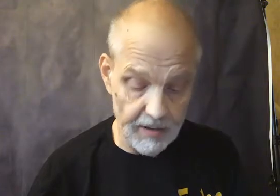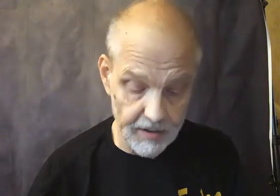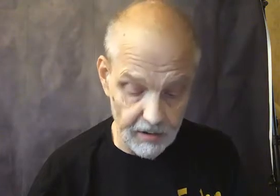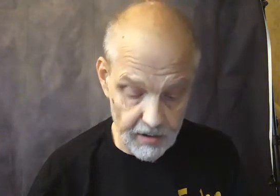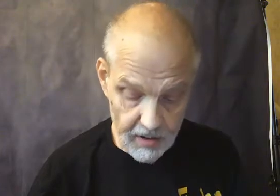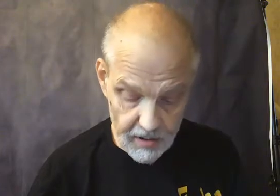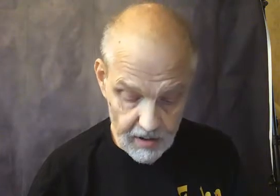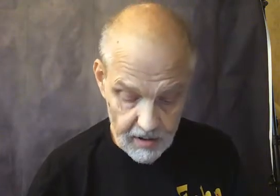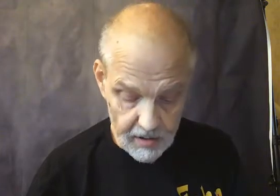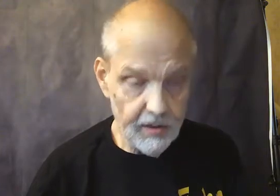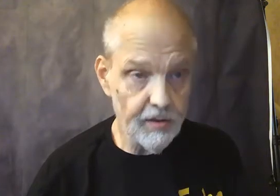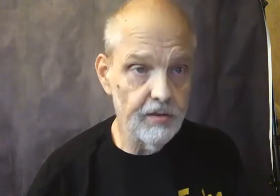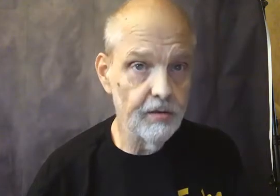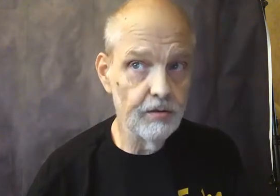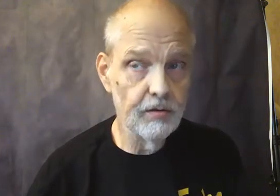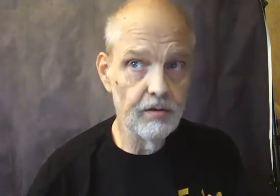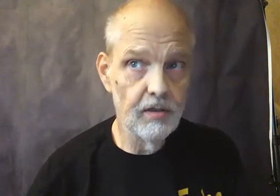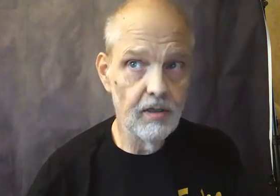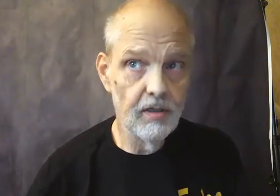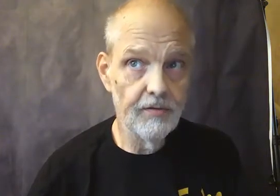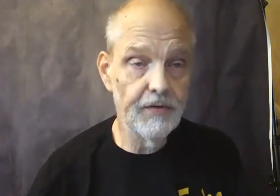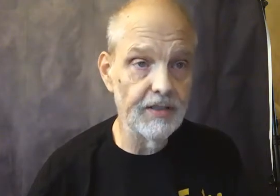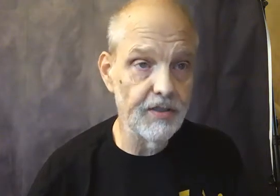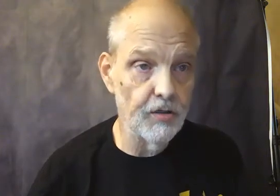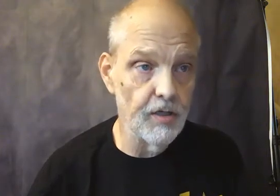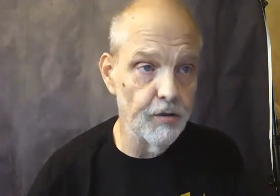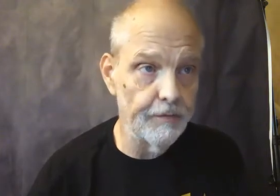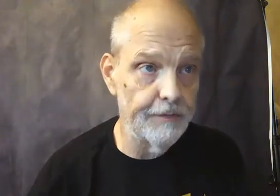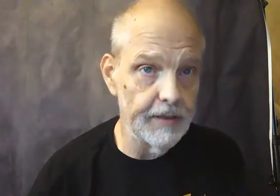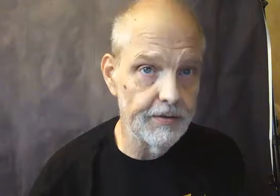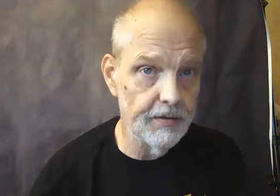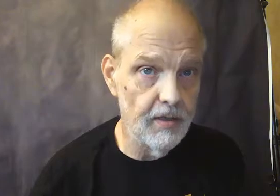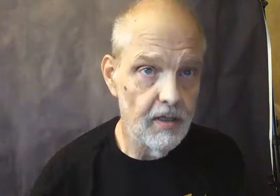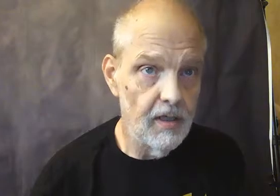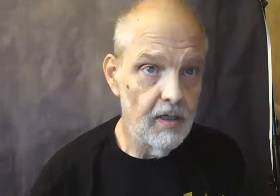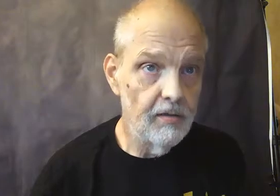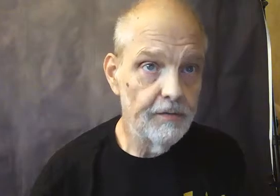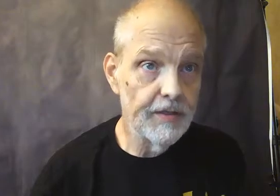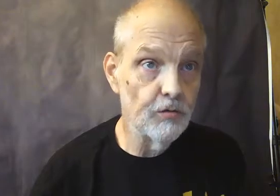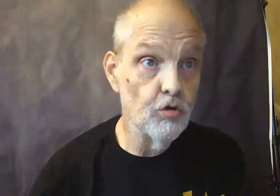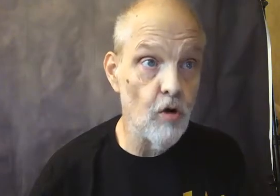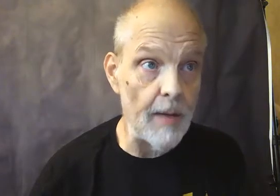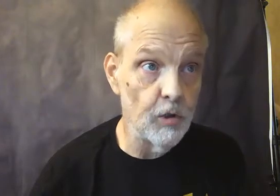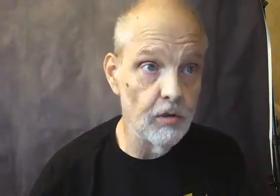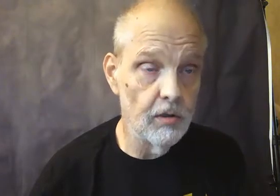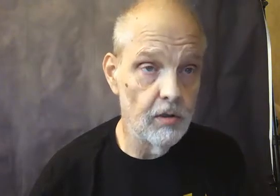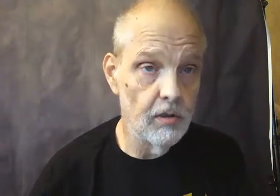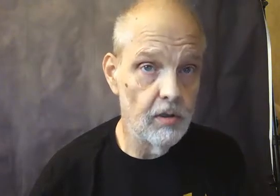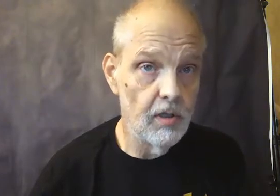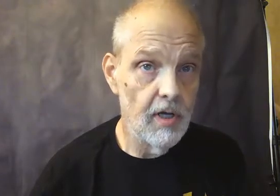ASL, there are two things that are done on your face: facial grammar